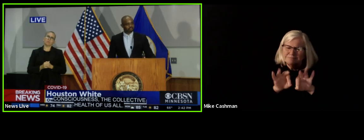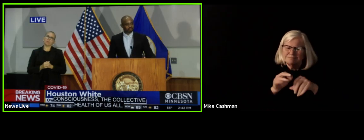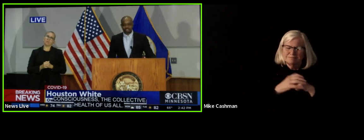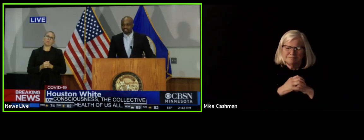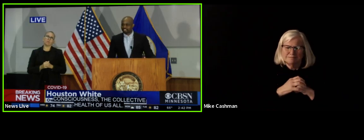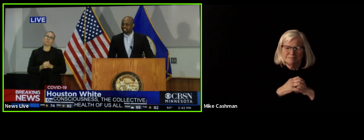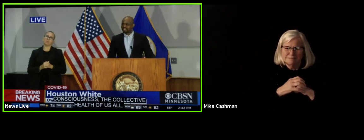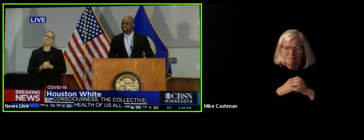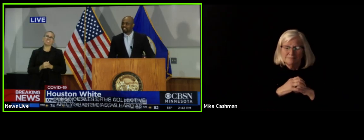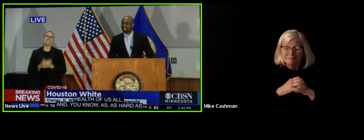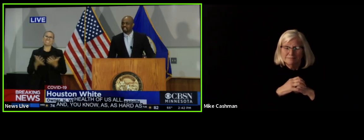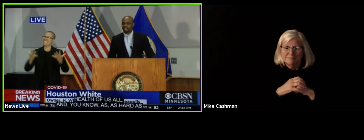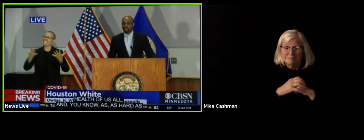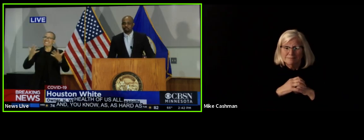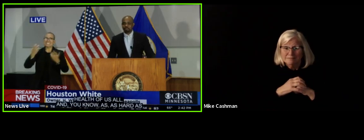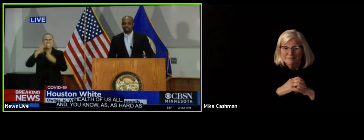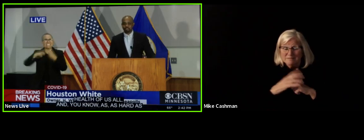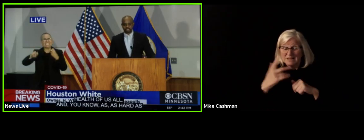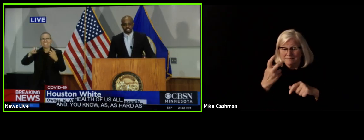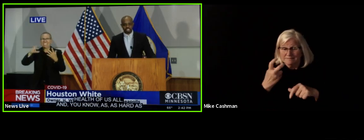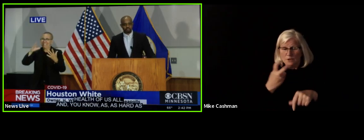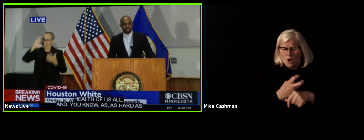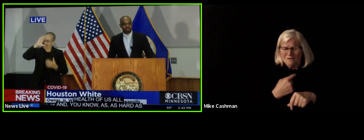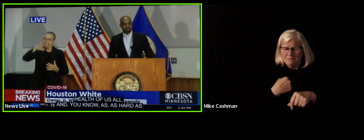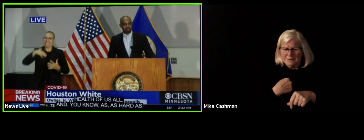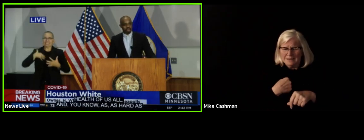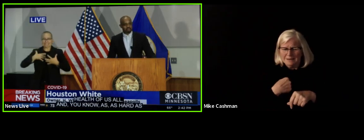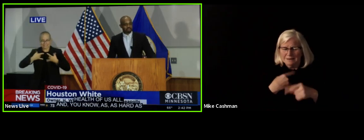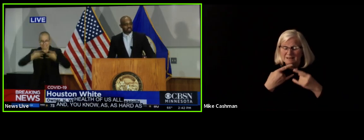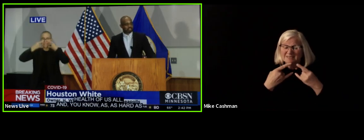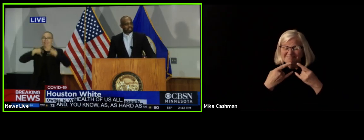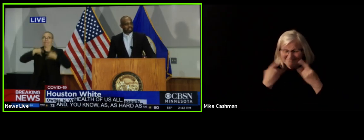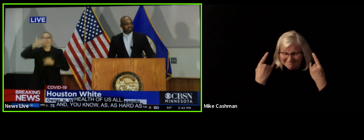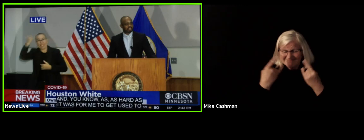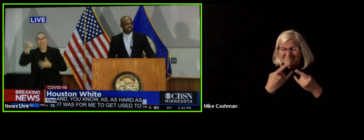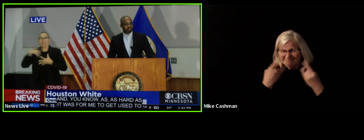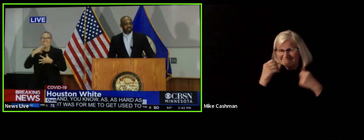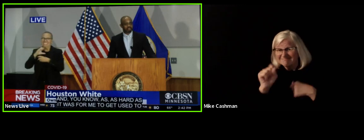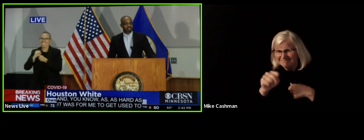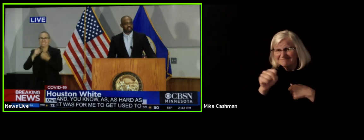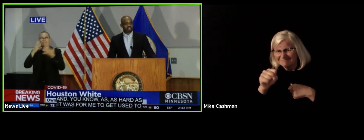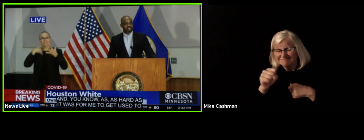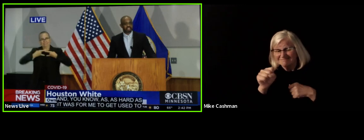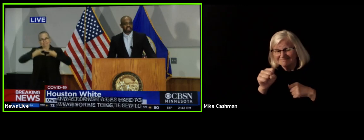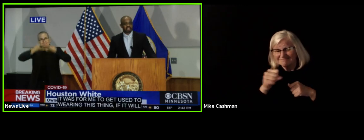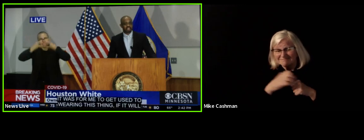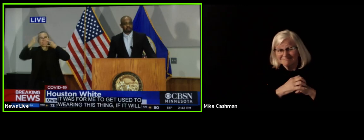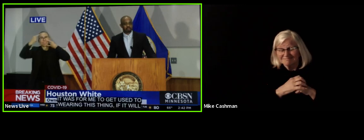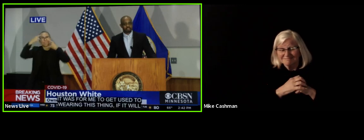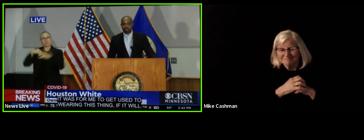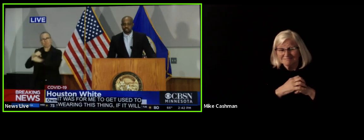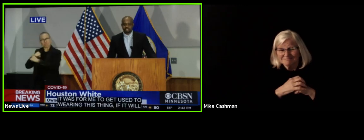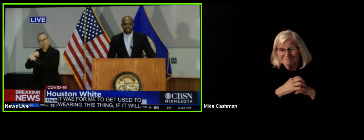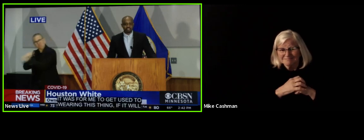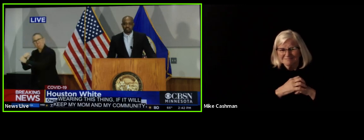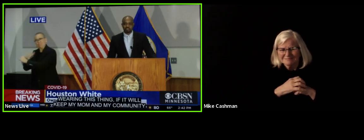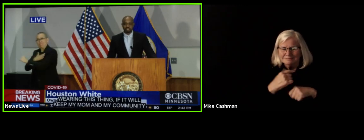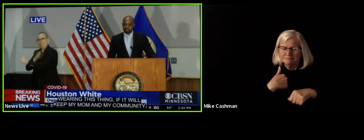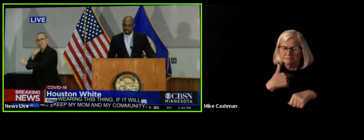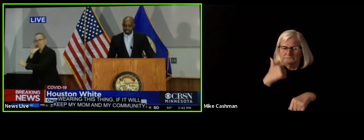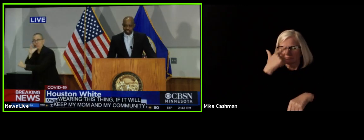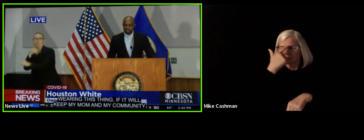used to wearing this thing, if it's going to keep my mom and my community healthy, I'm going to do it. And so with that, you